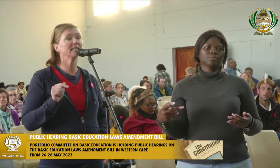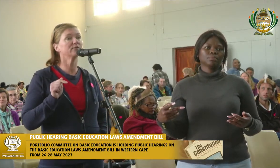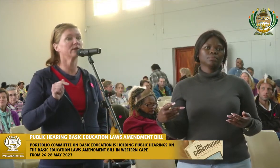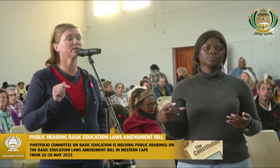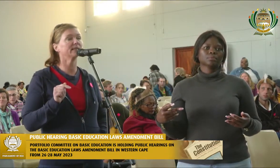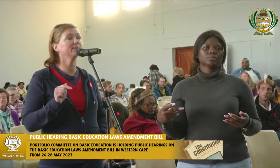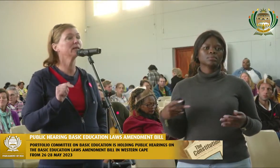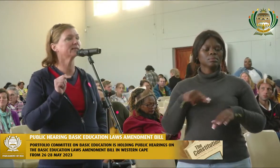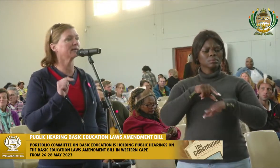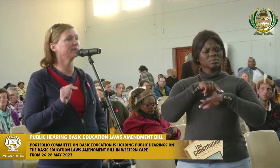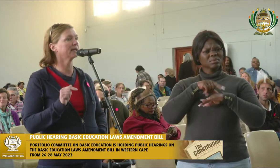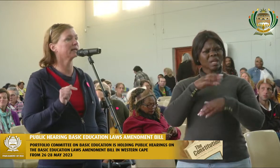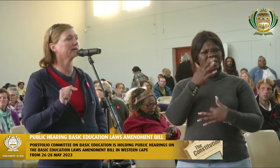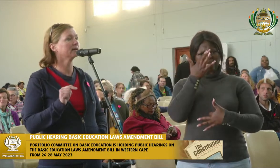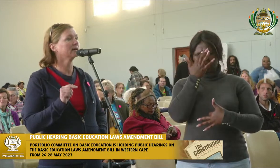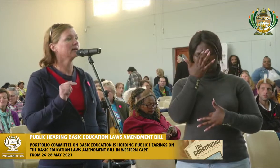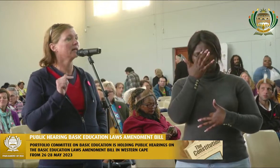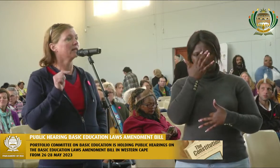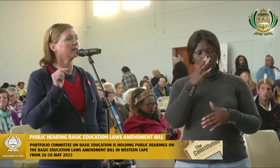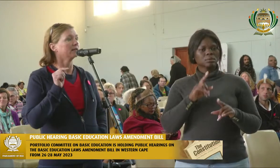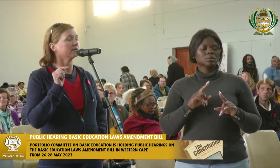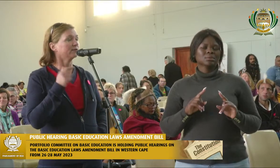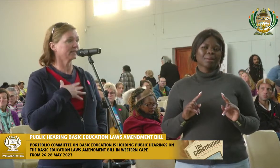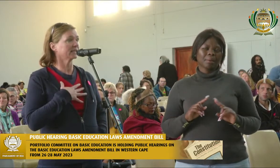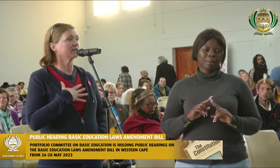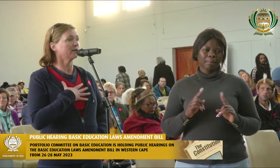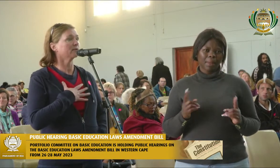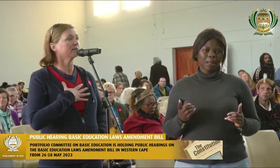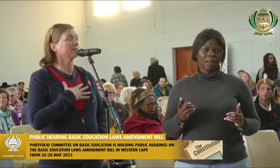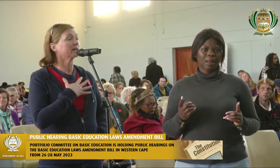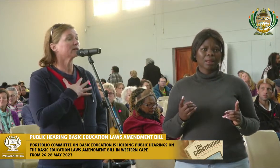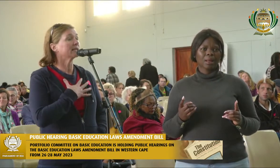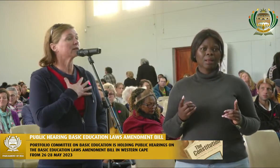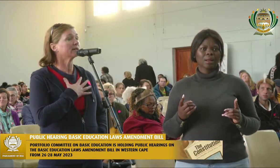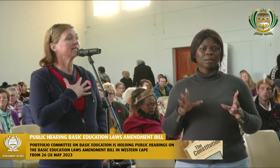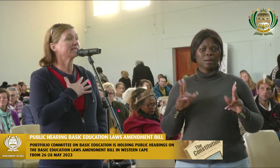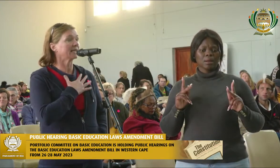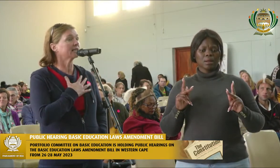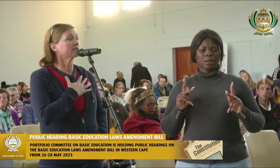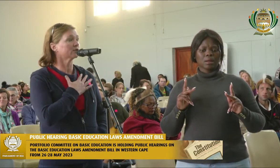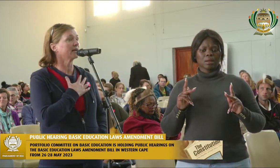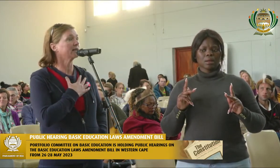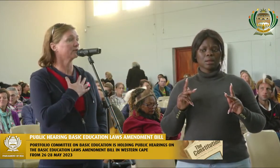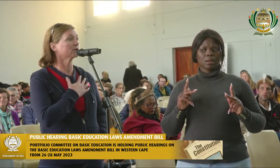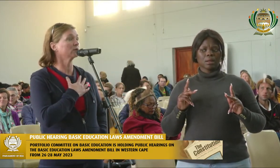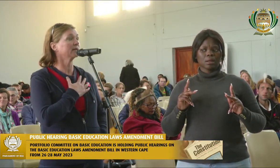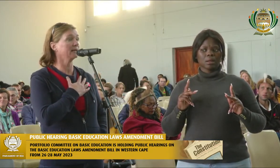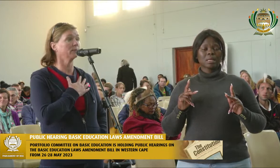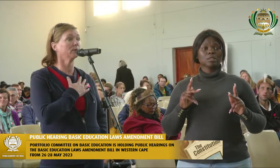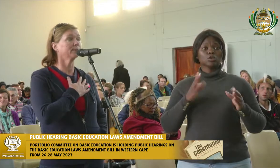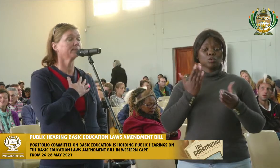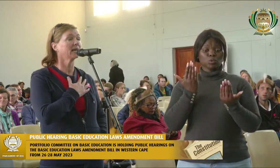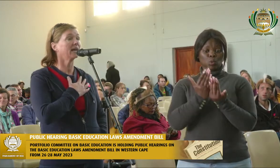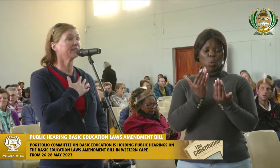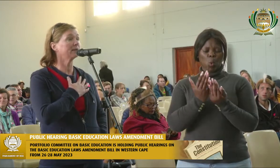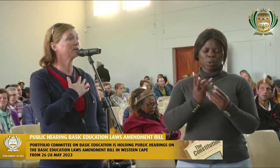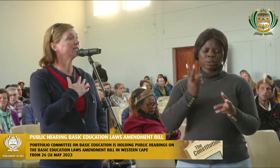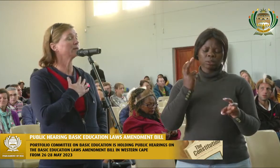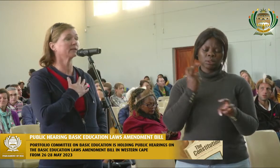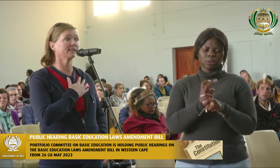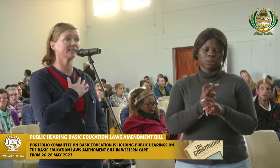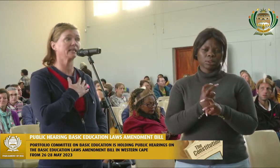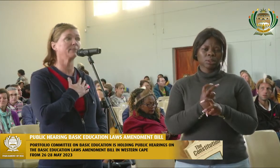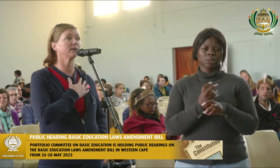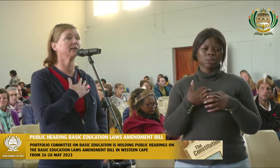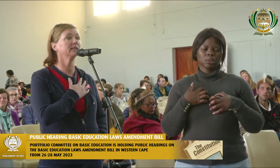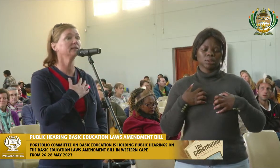nothing medically wrong with him. There was something physically wrong with him because he couldn't take the strain of school anymore. At that point,